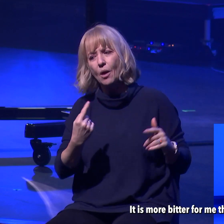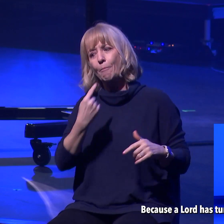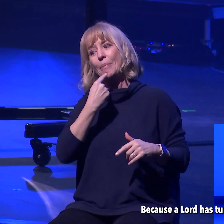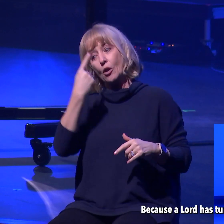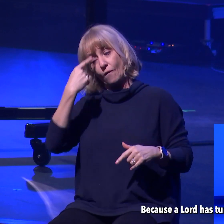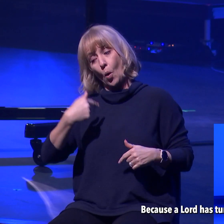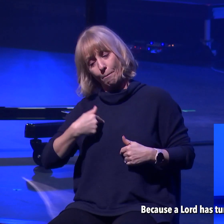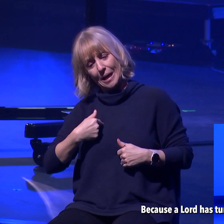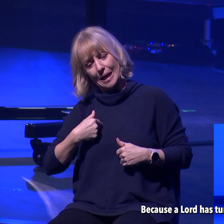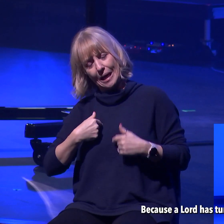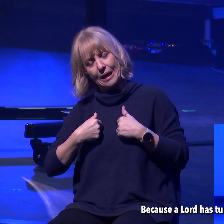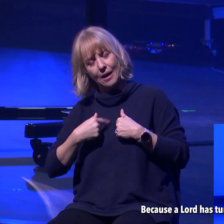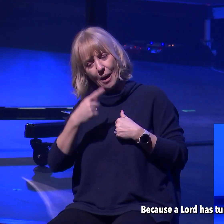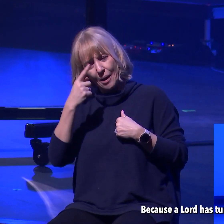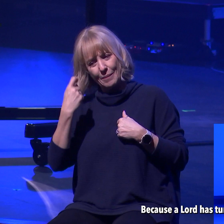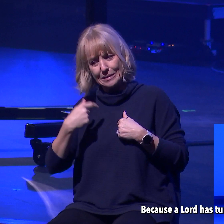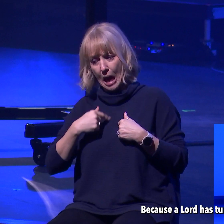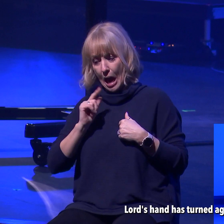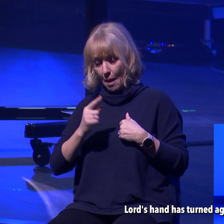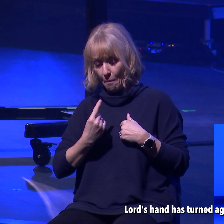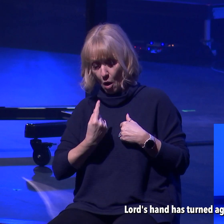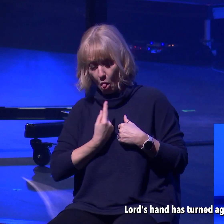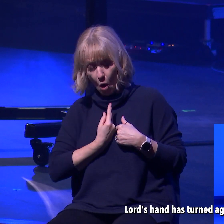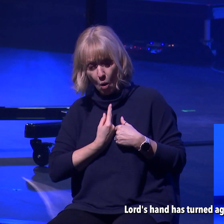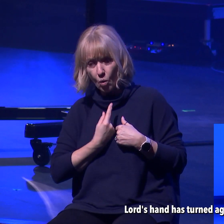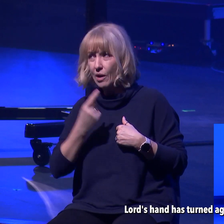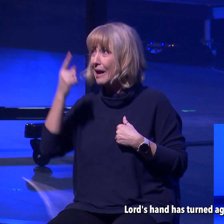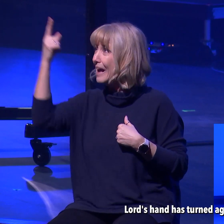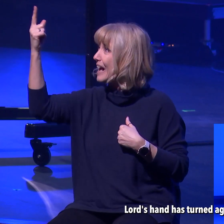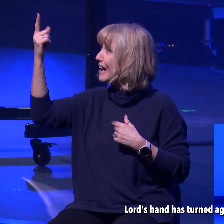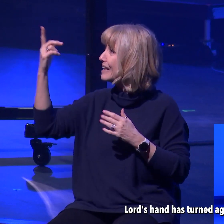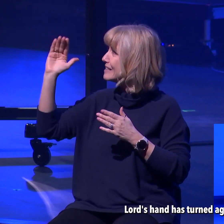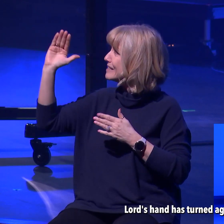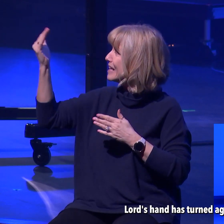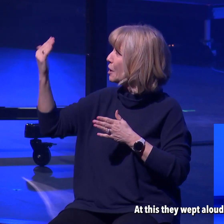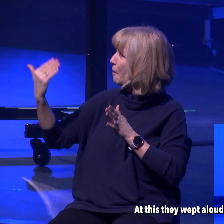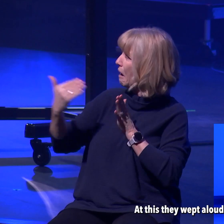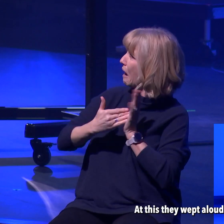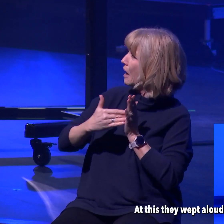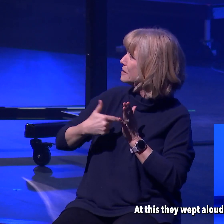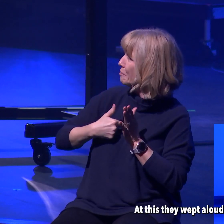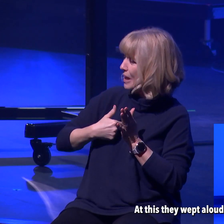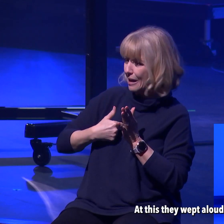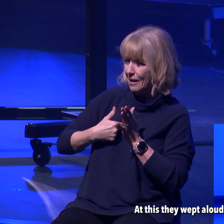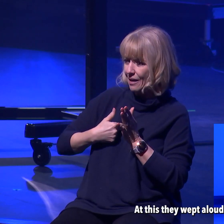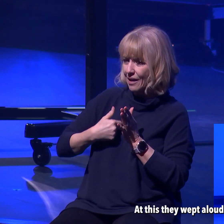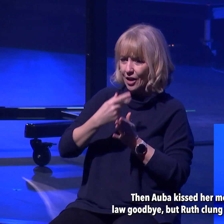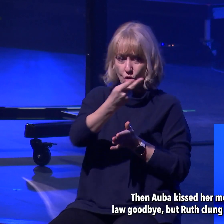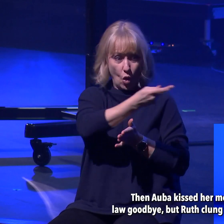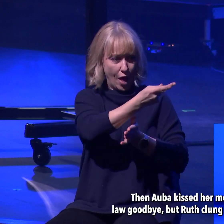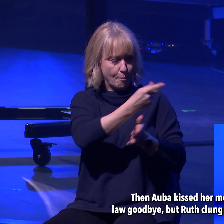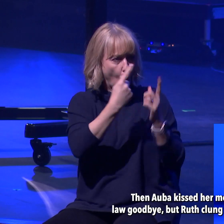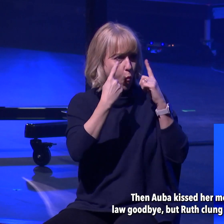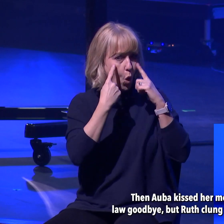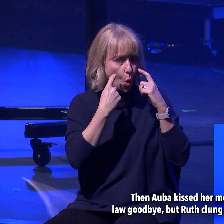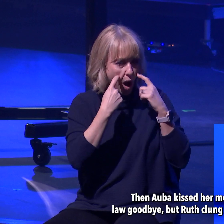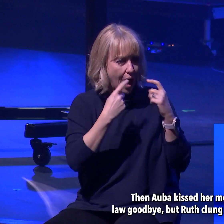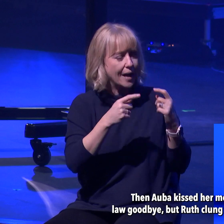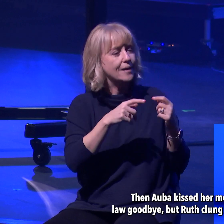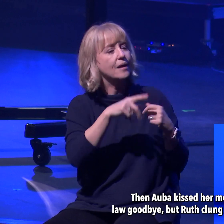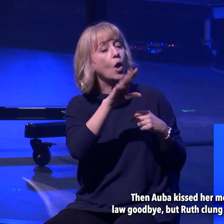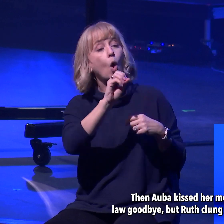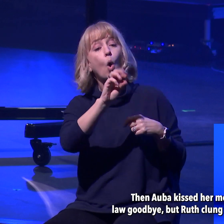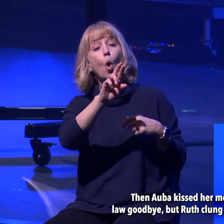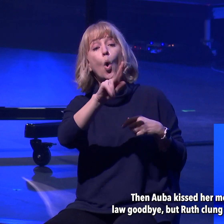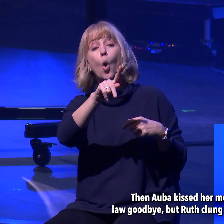you, because the Lord's hand has turned against me." At this, they wept aloud again. Then Orpah kissed her